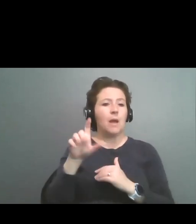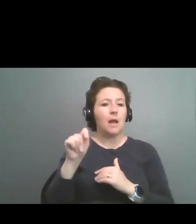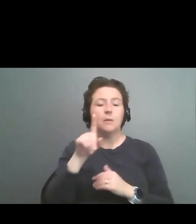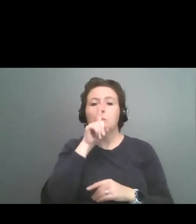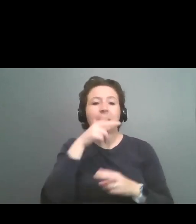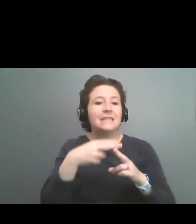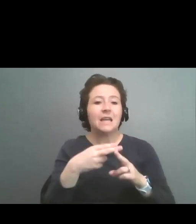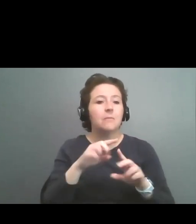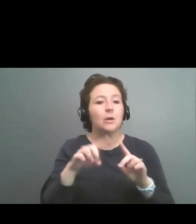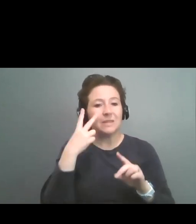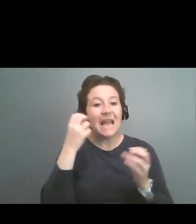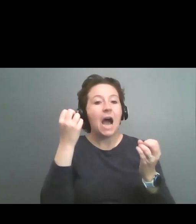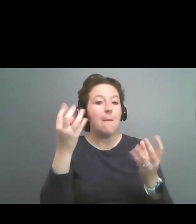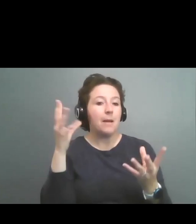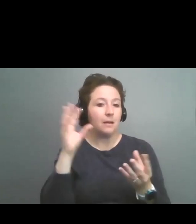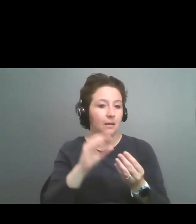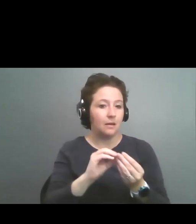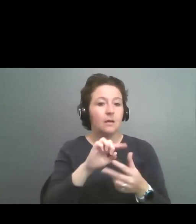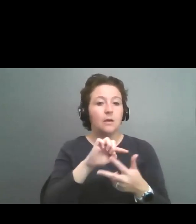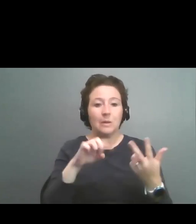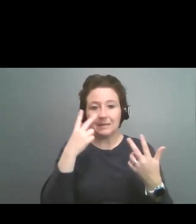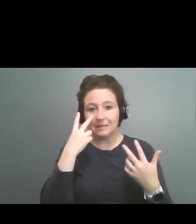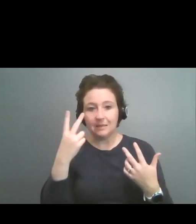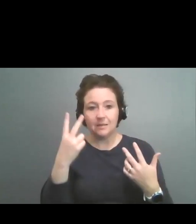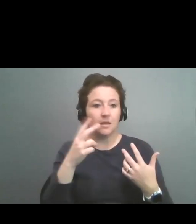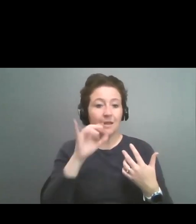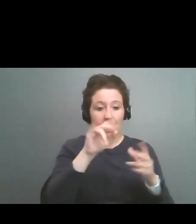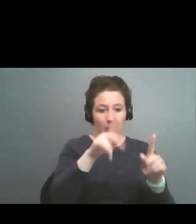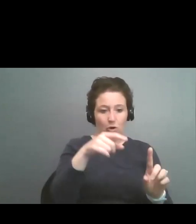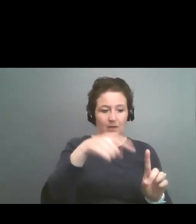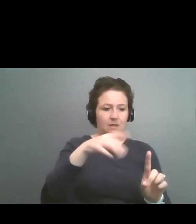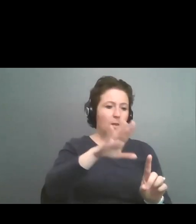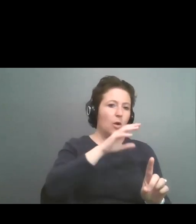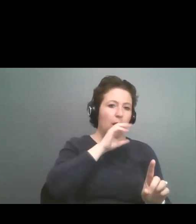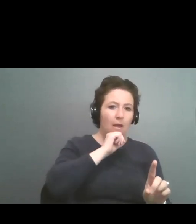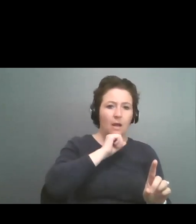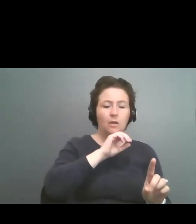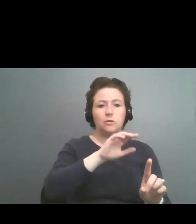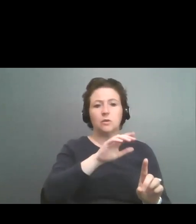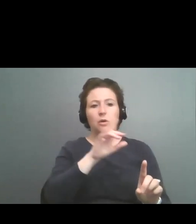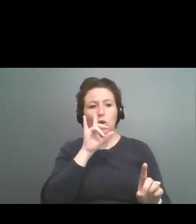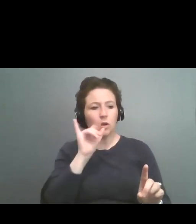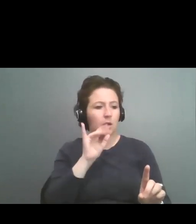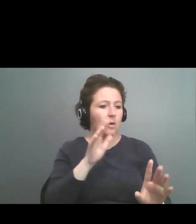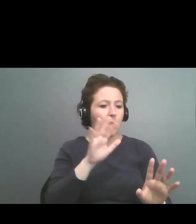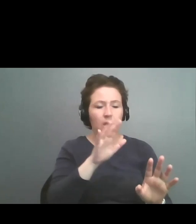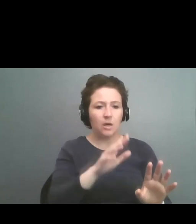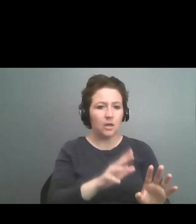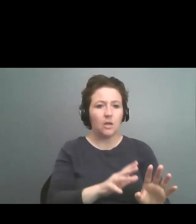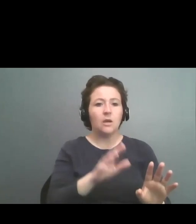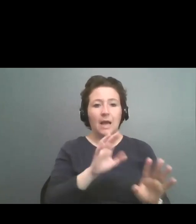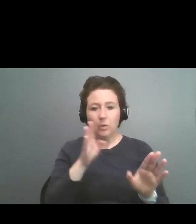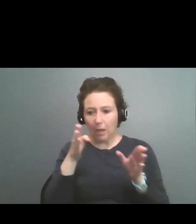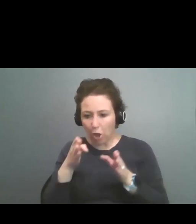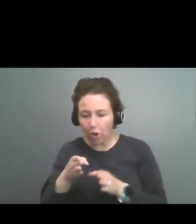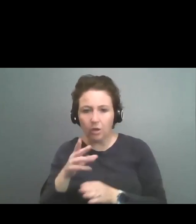name, but by a number. They can look at the demographics of the age of that individual, and they can also drill down into each one of their precincts.